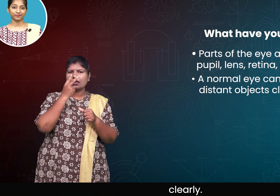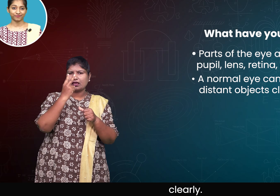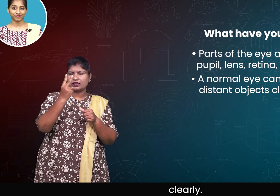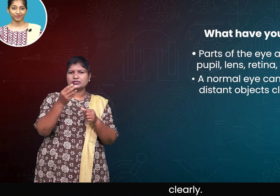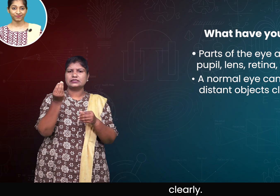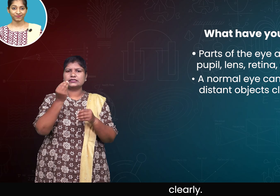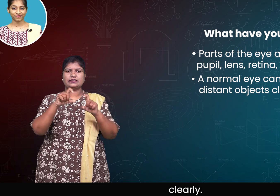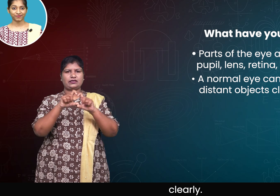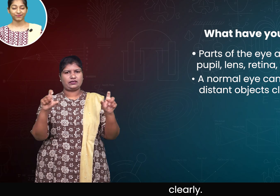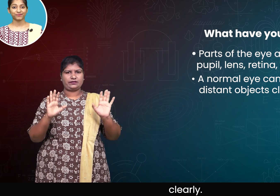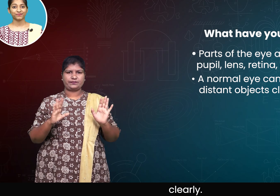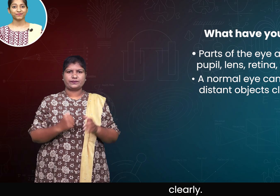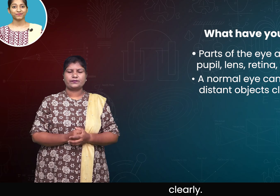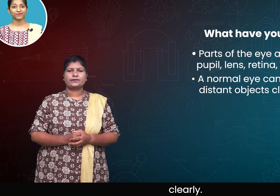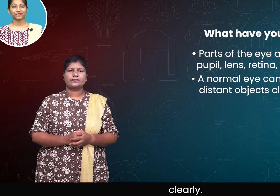clearly.